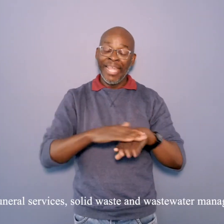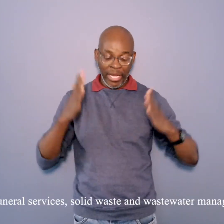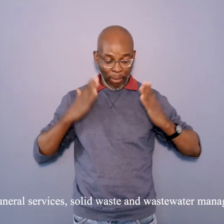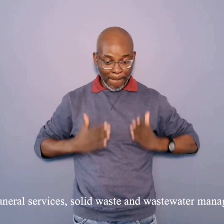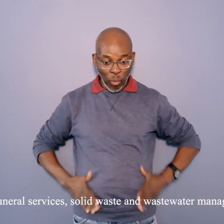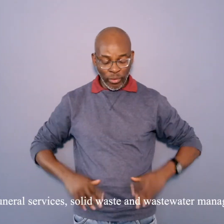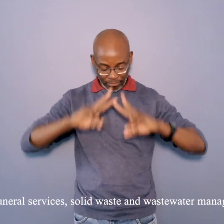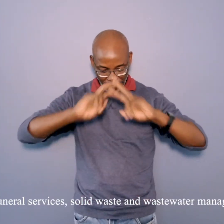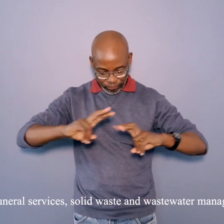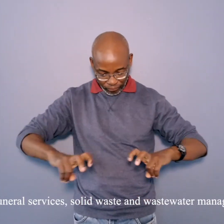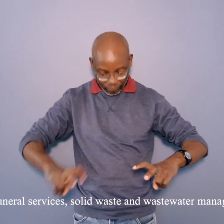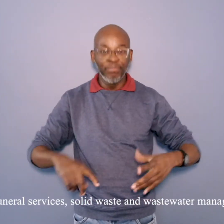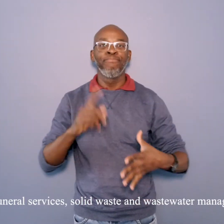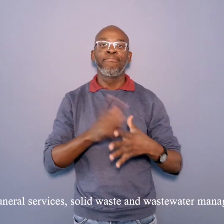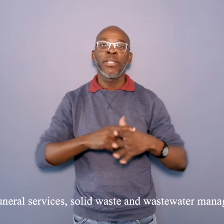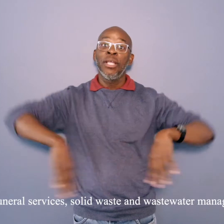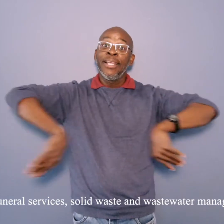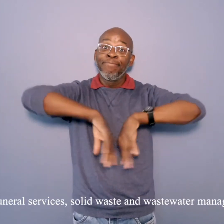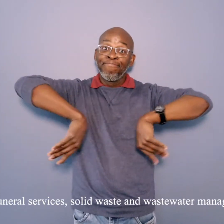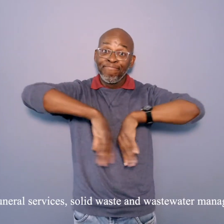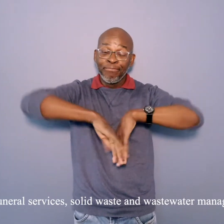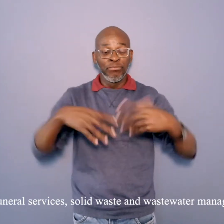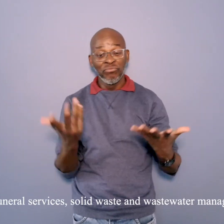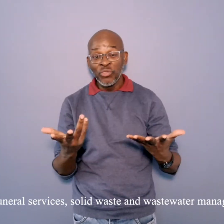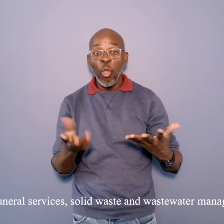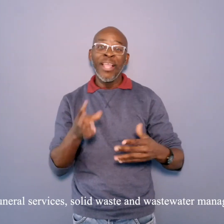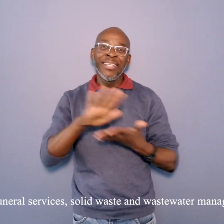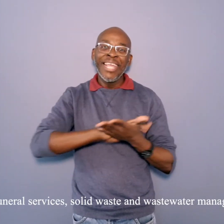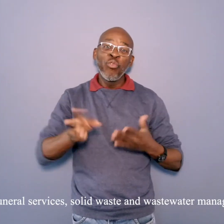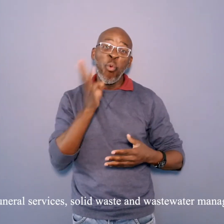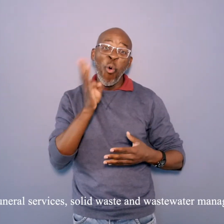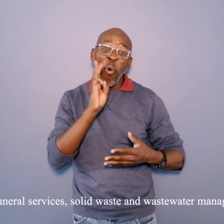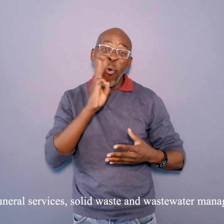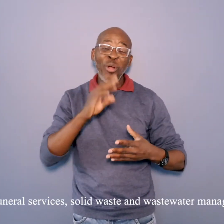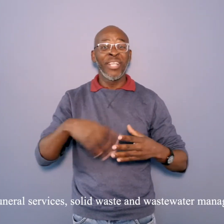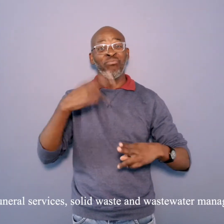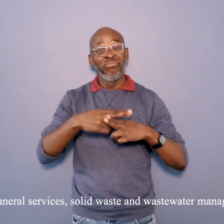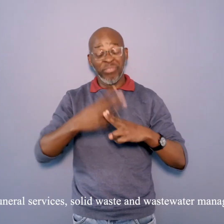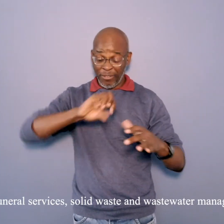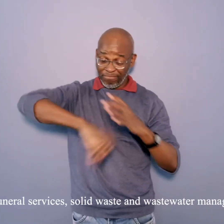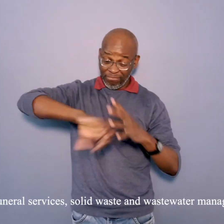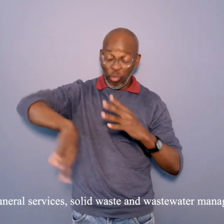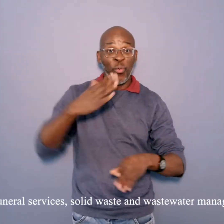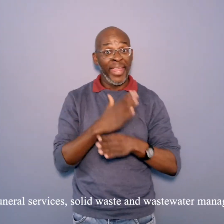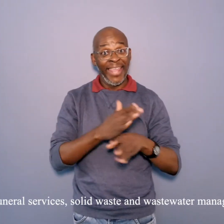pathologists workers, funeral services workers, solid waste and water waste management